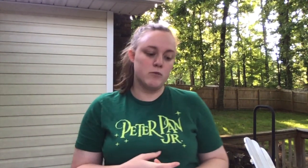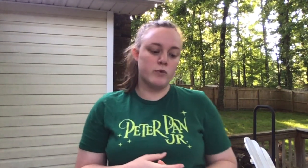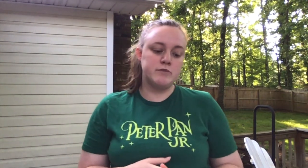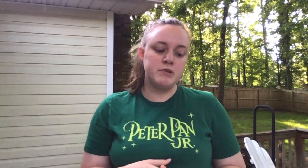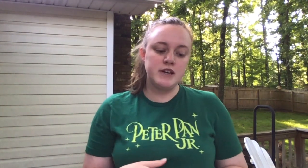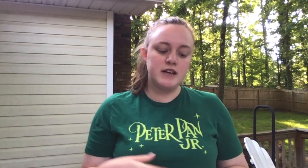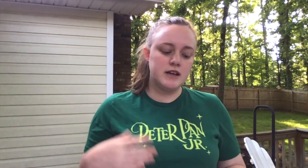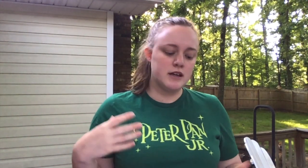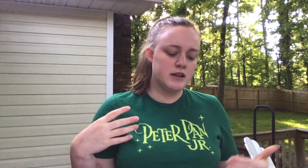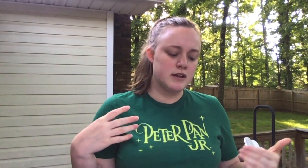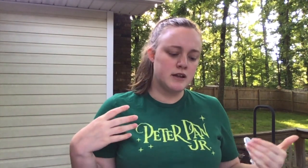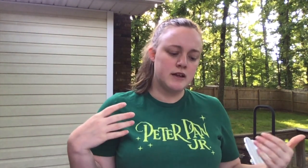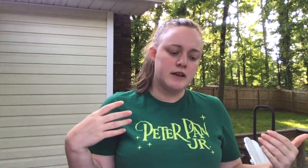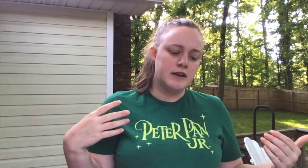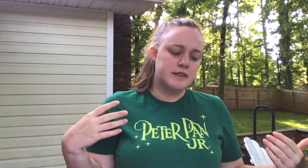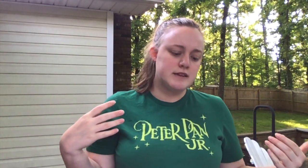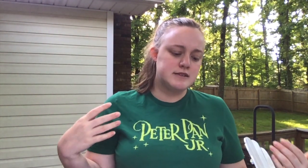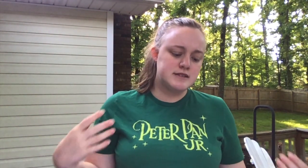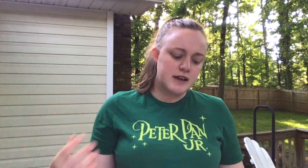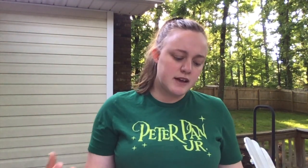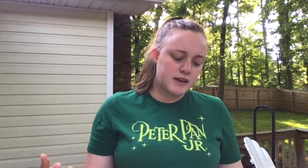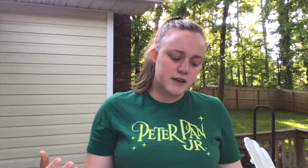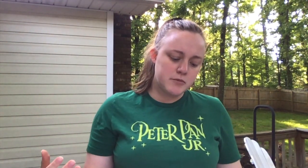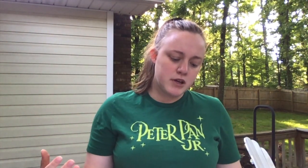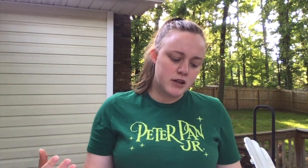would be the same,